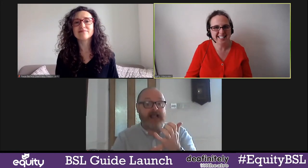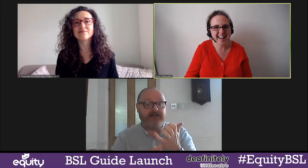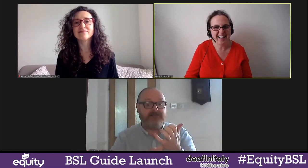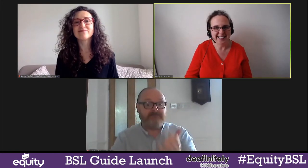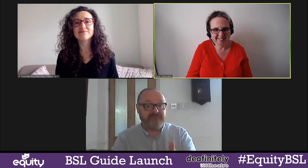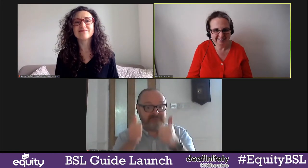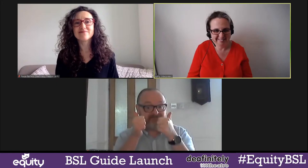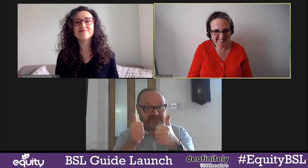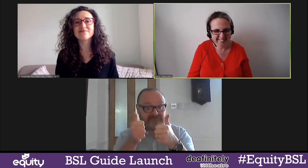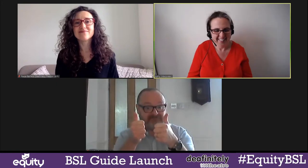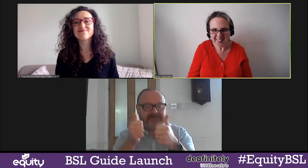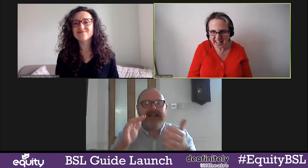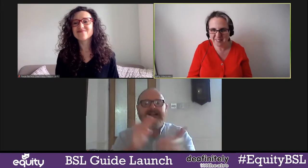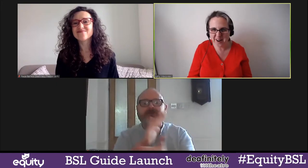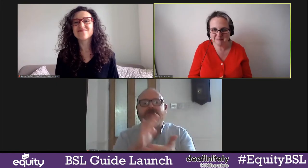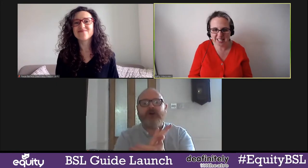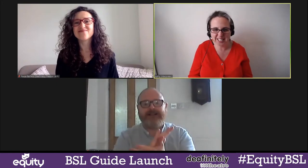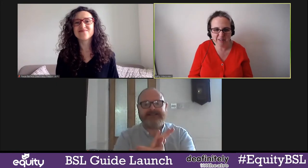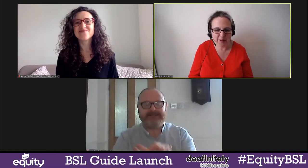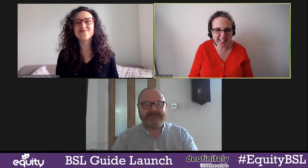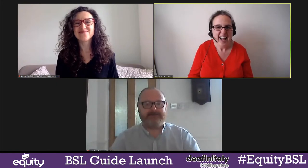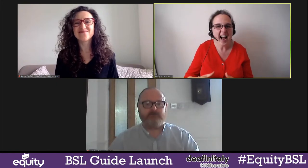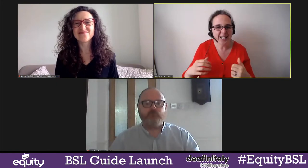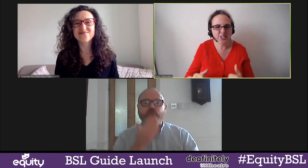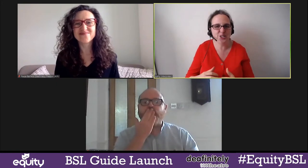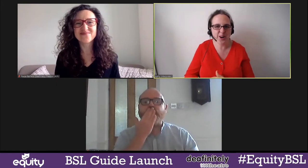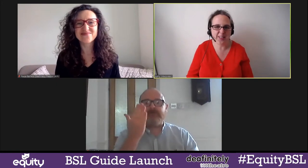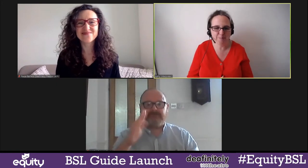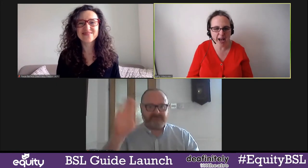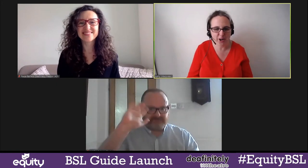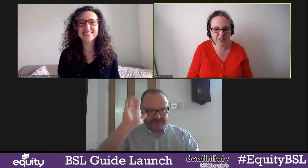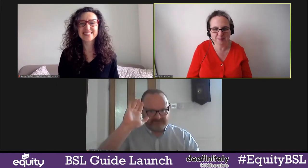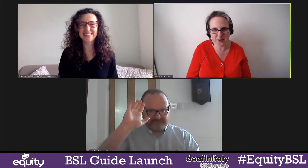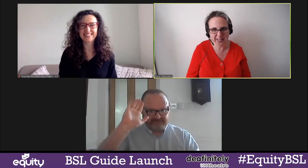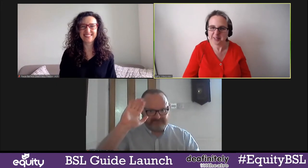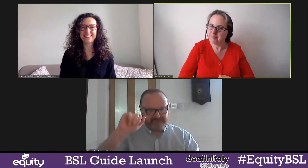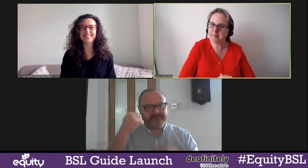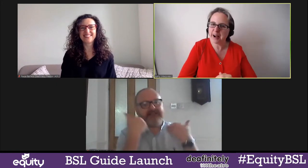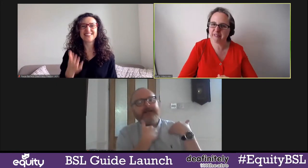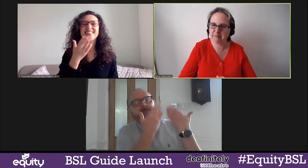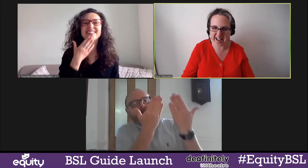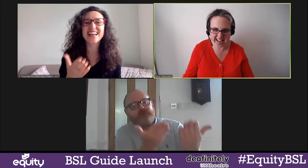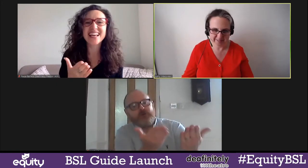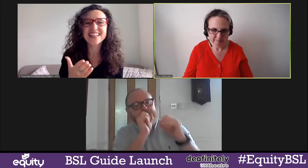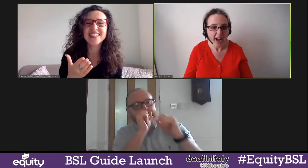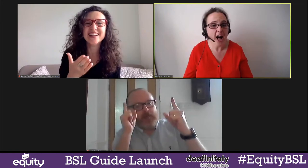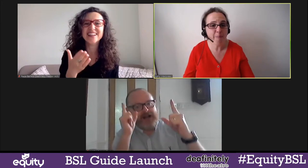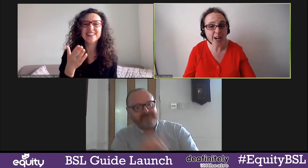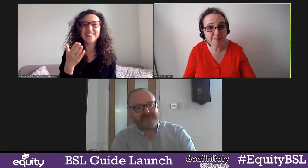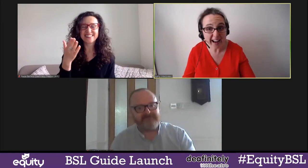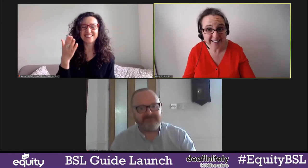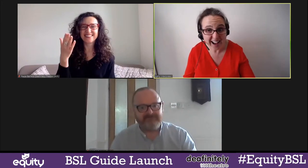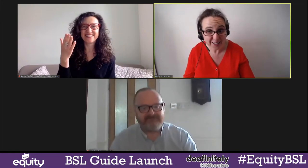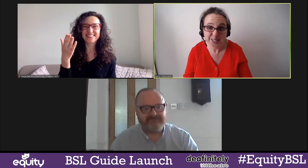EquityBSL. Thank you very much, everybody, and enjoy this panel this morning. Bye-bye from me. I'll pass back now to